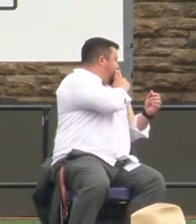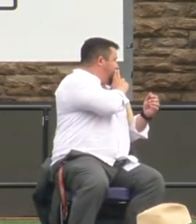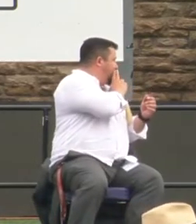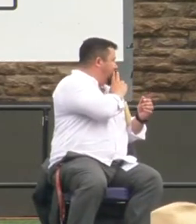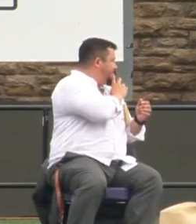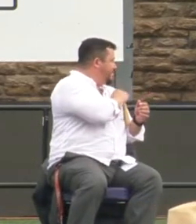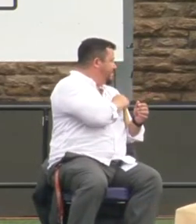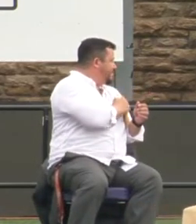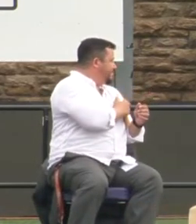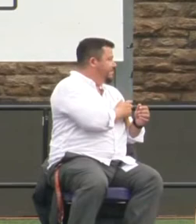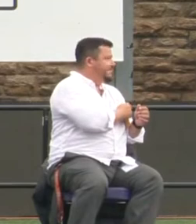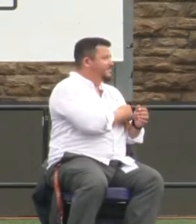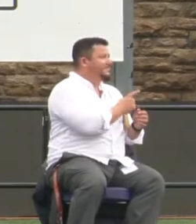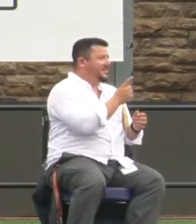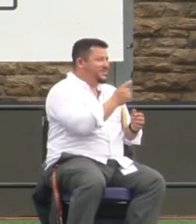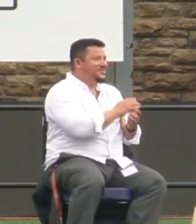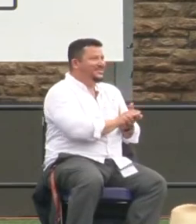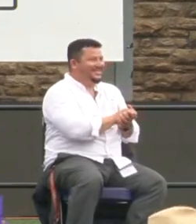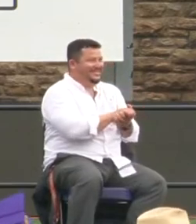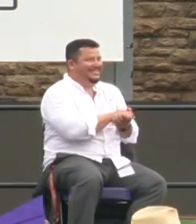Frederick DeCoster.